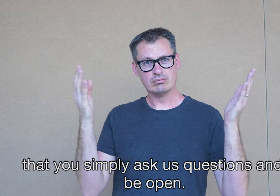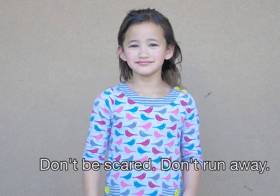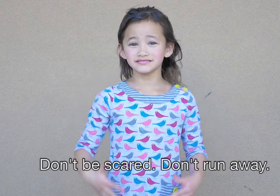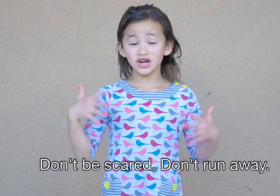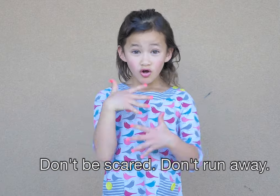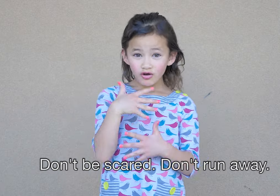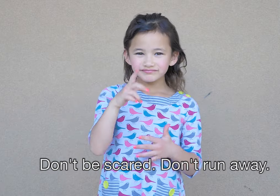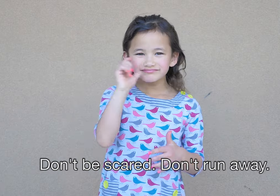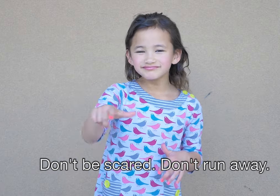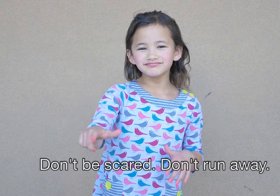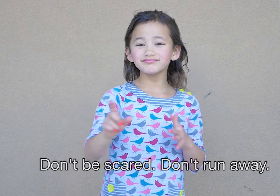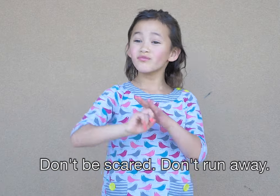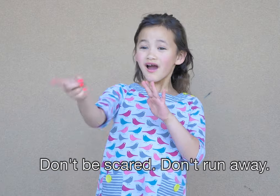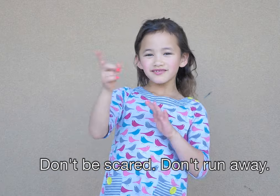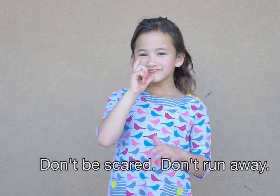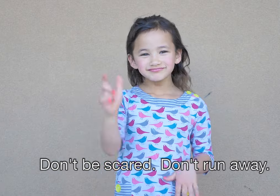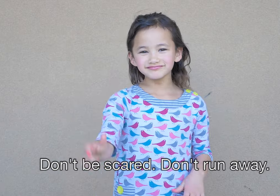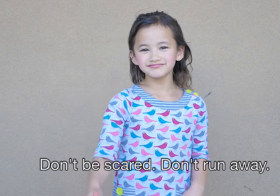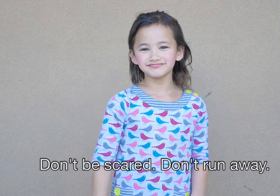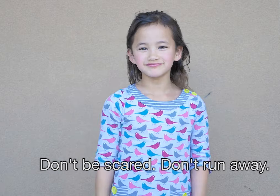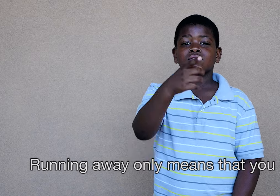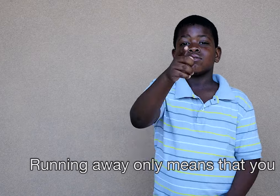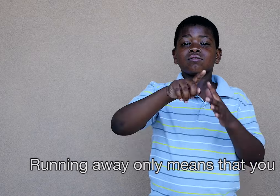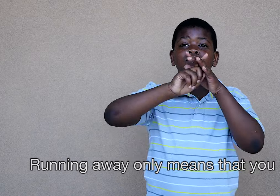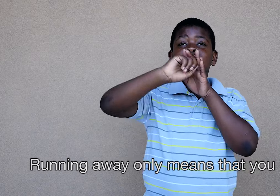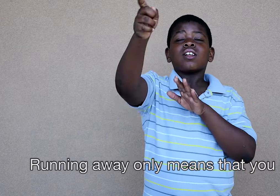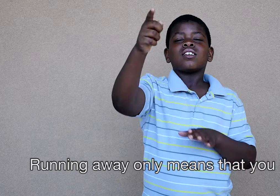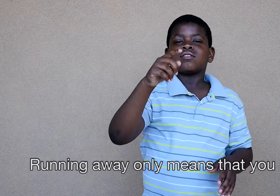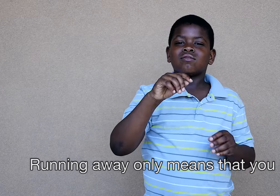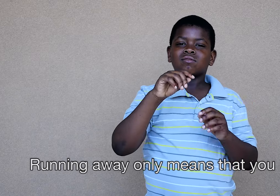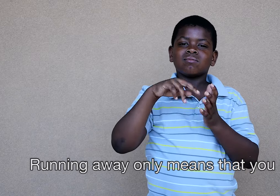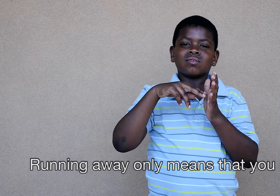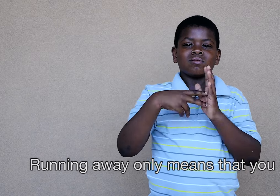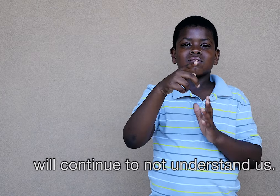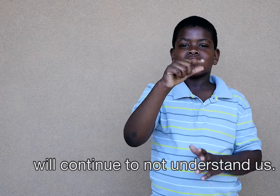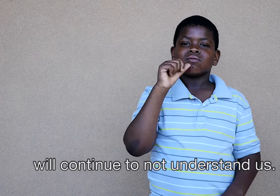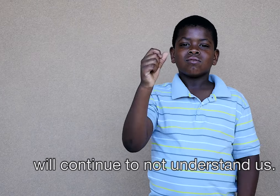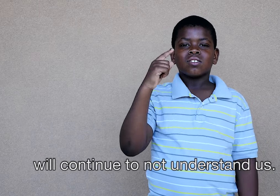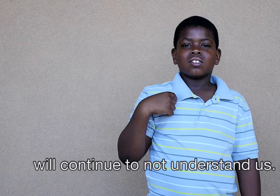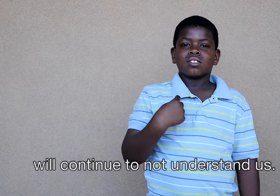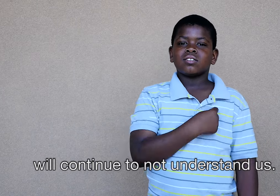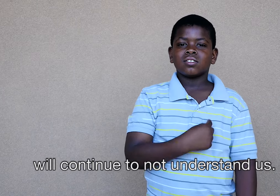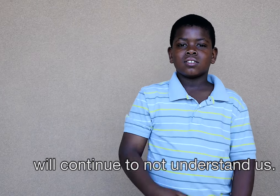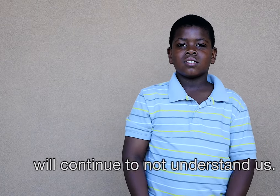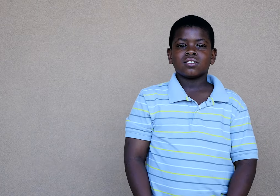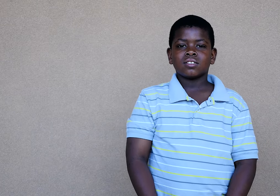Don't be scared. Don't run away. Running away only means that you'll continue to not understand